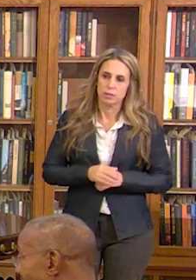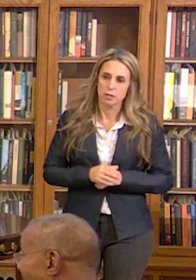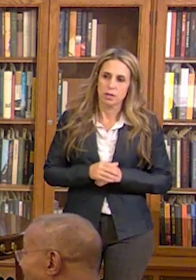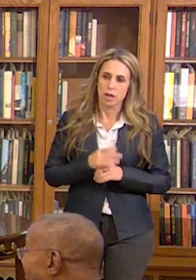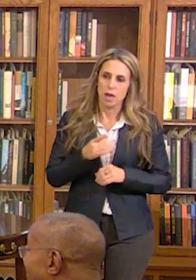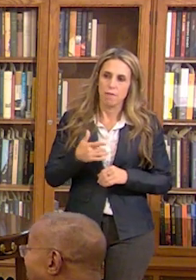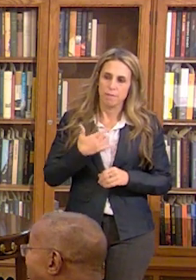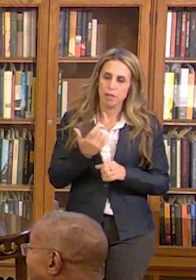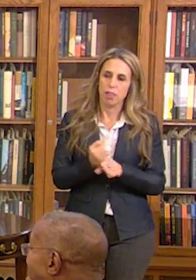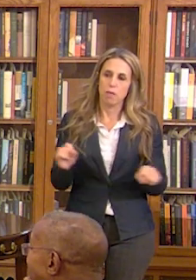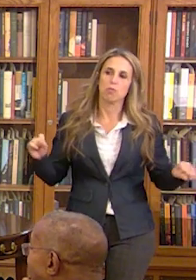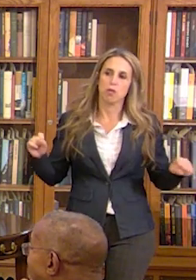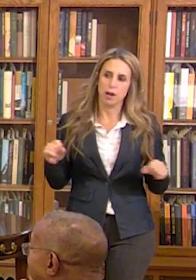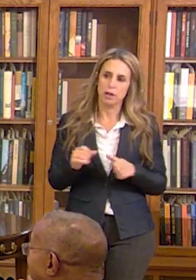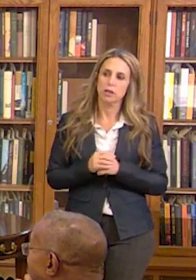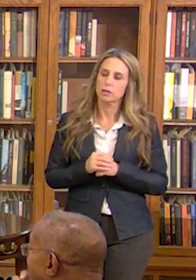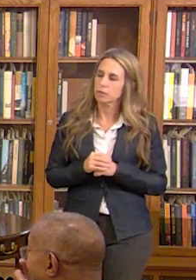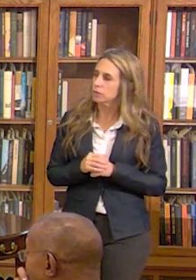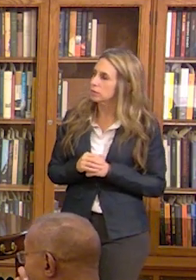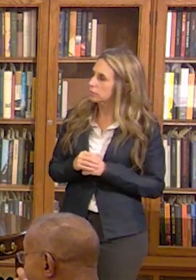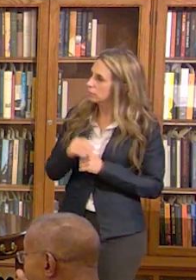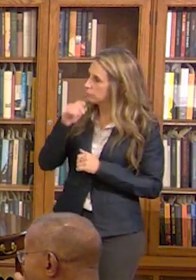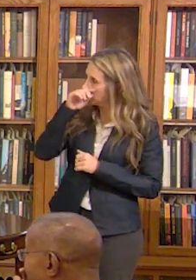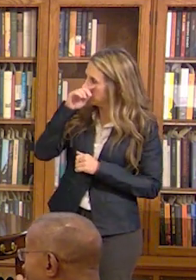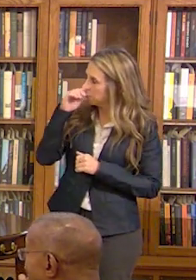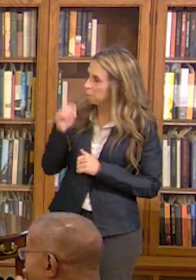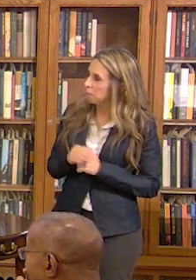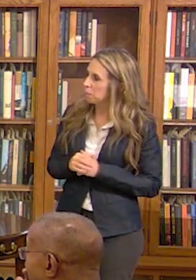liberating that appeals to every